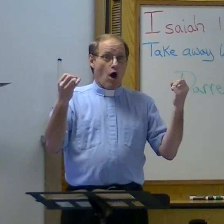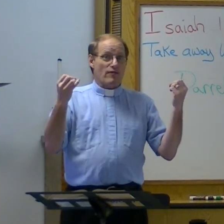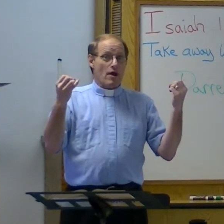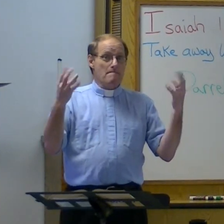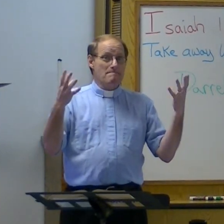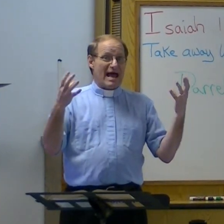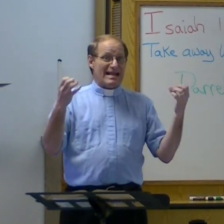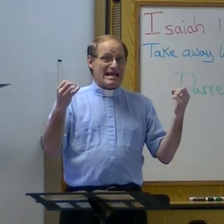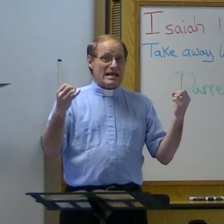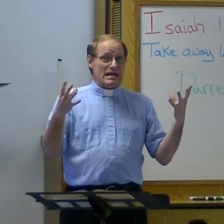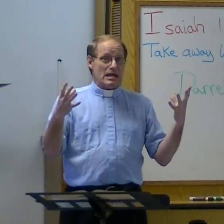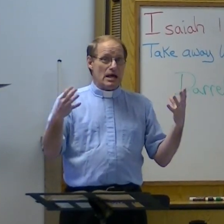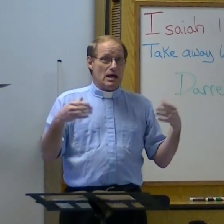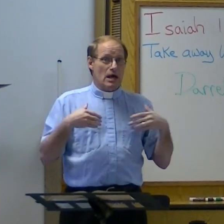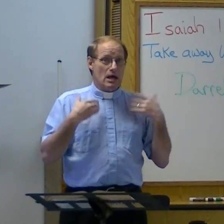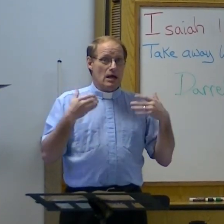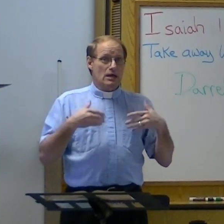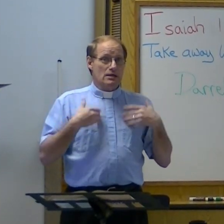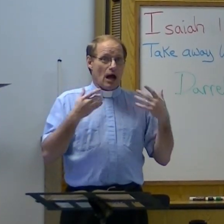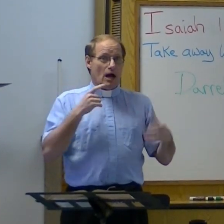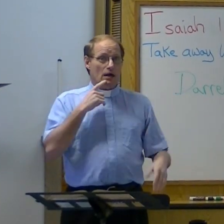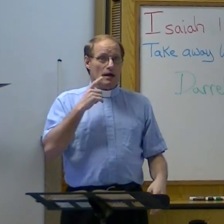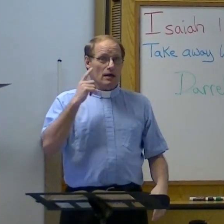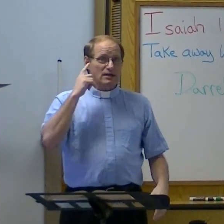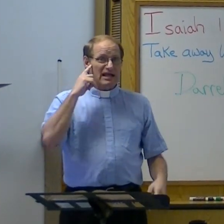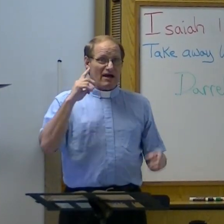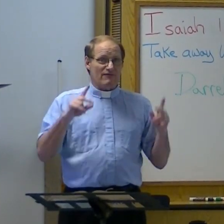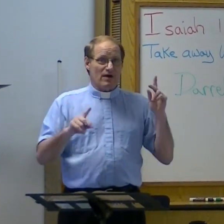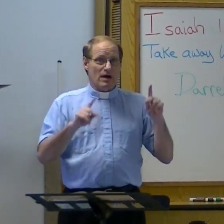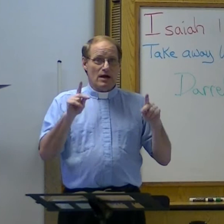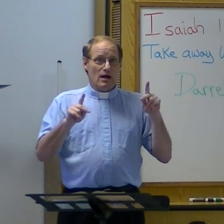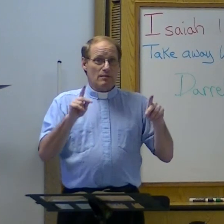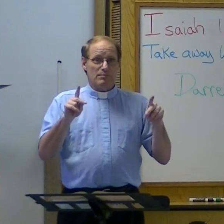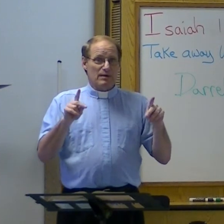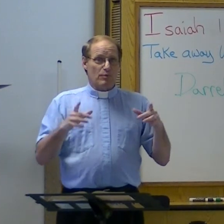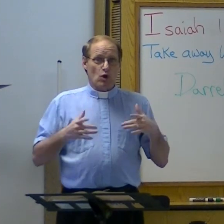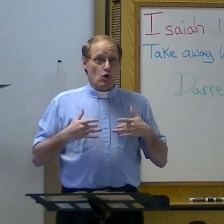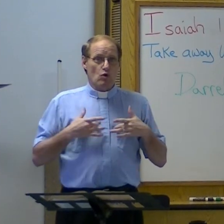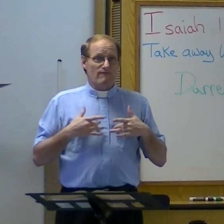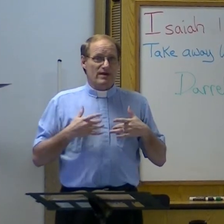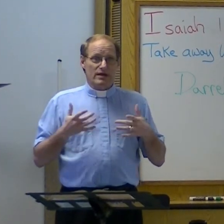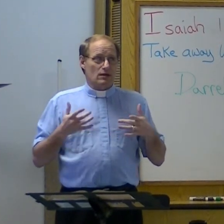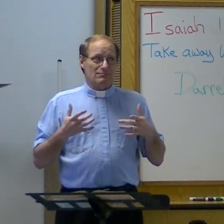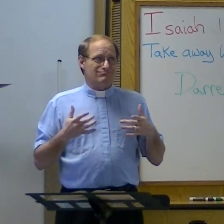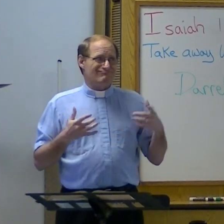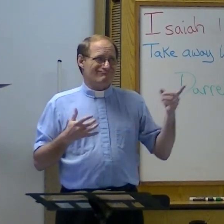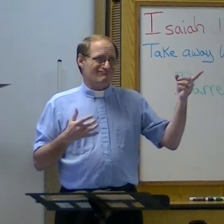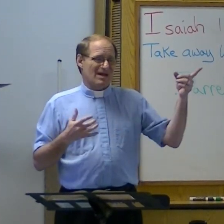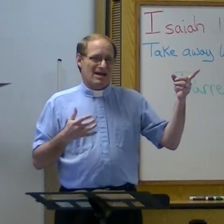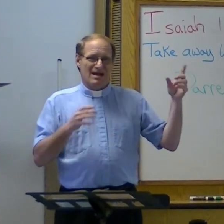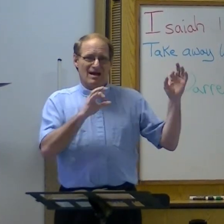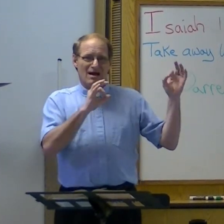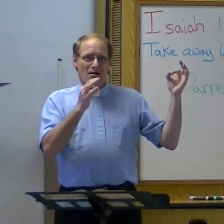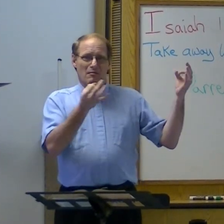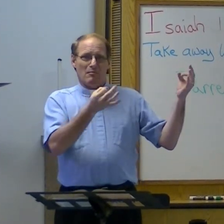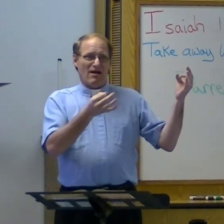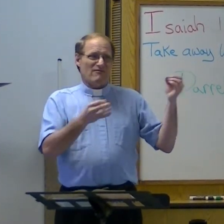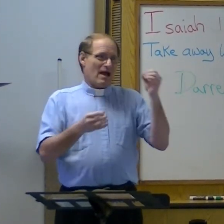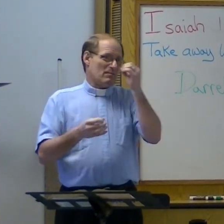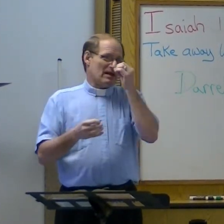Are there many young, deaf people who feel my